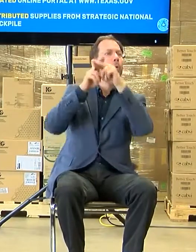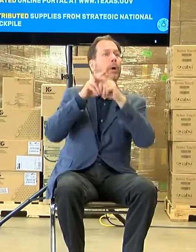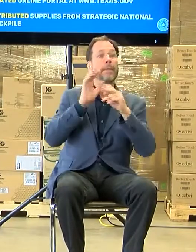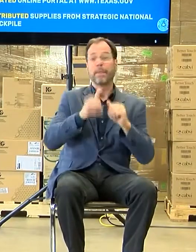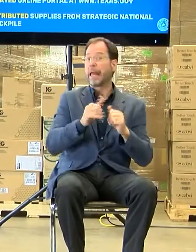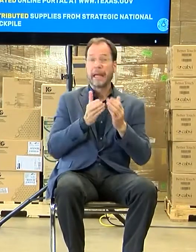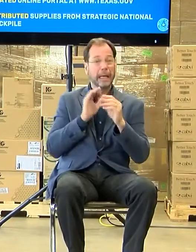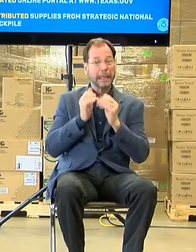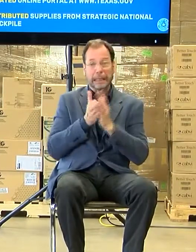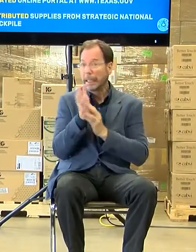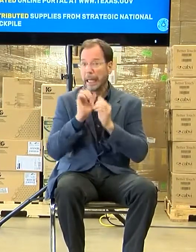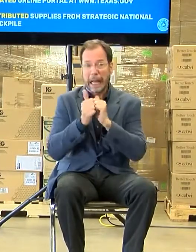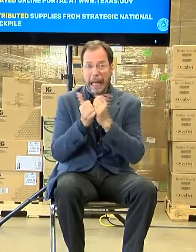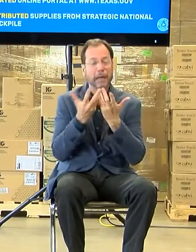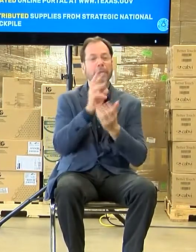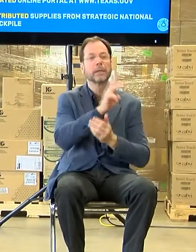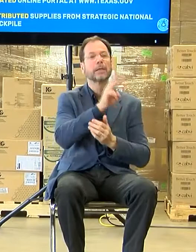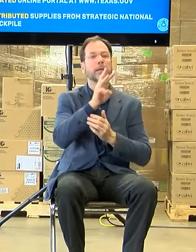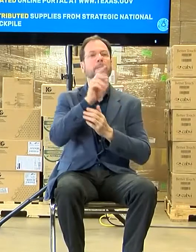portal is